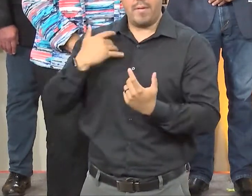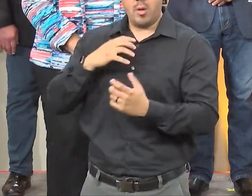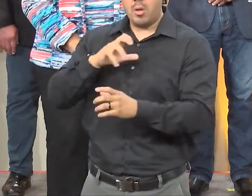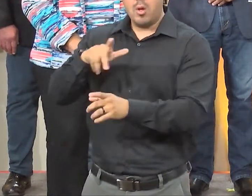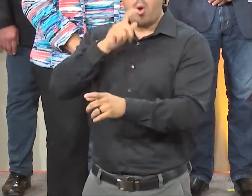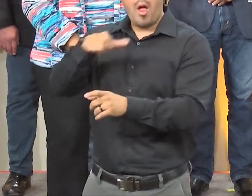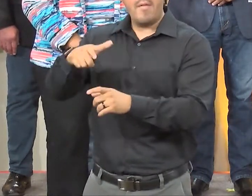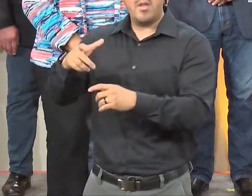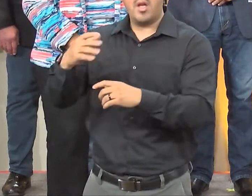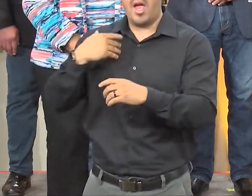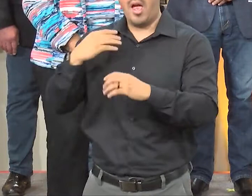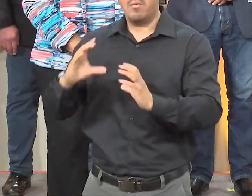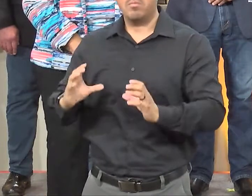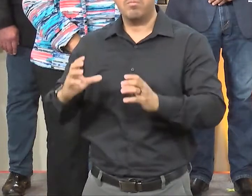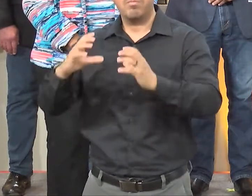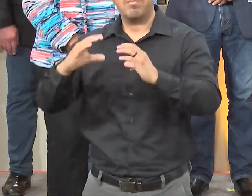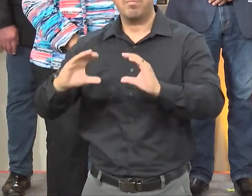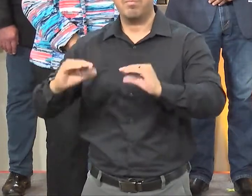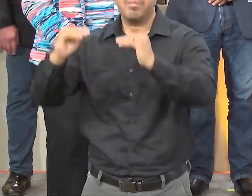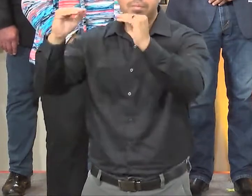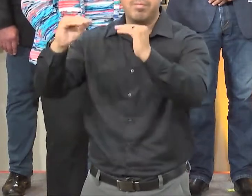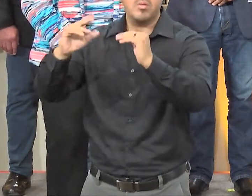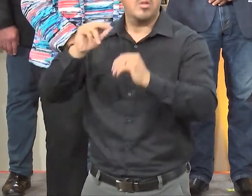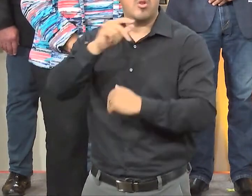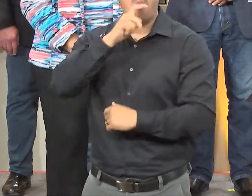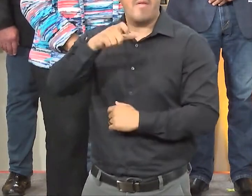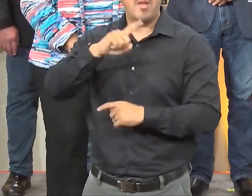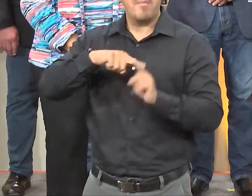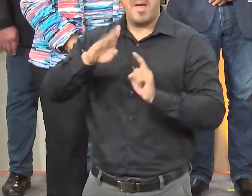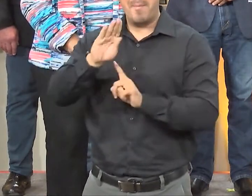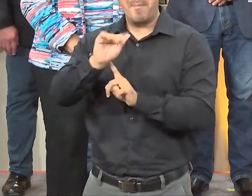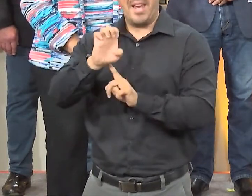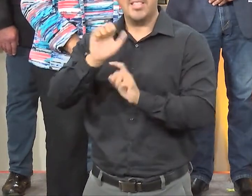have to put the homes on pier and beam. You can just simply raise the base